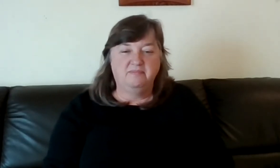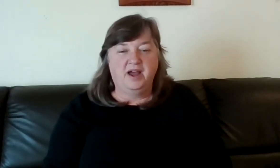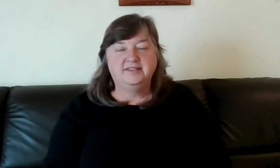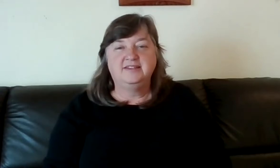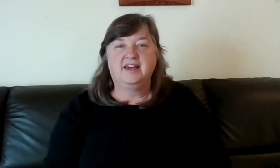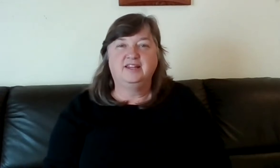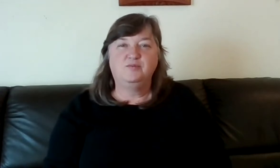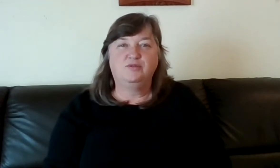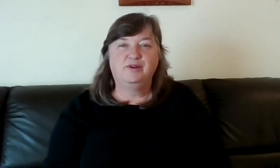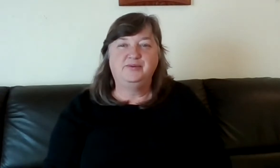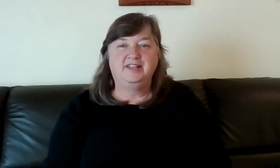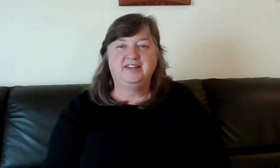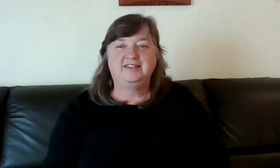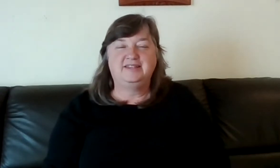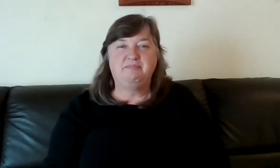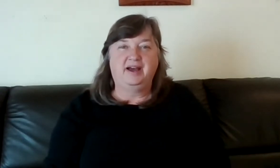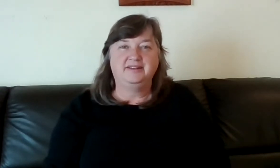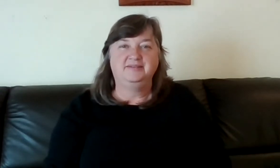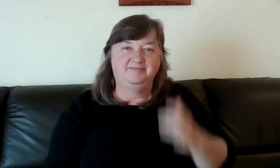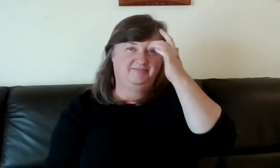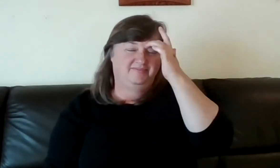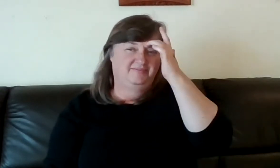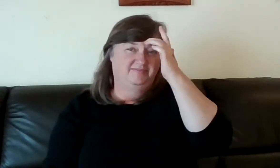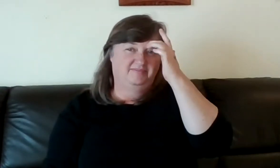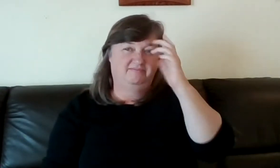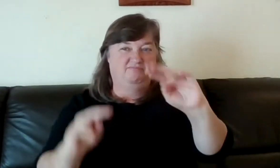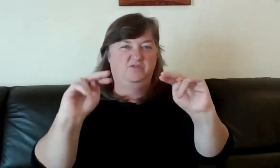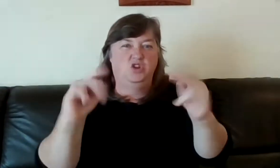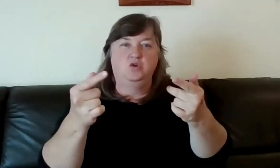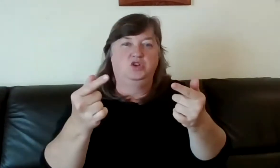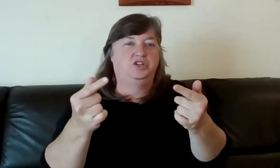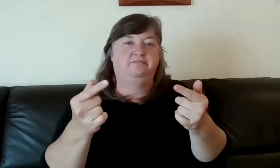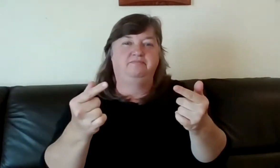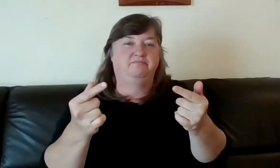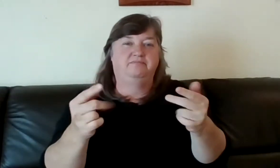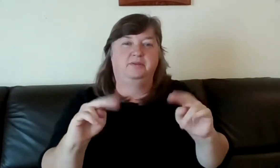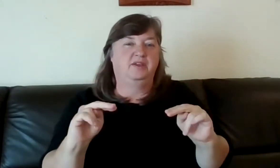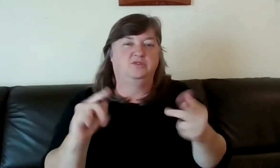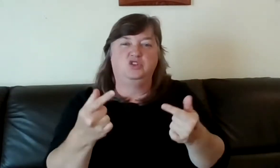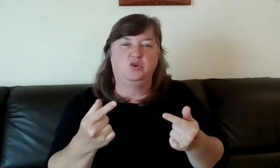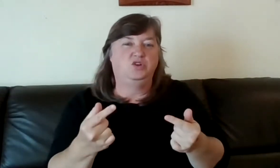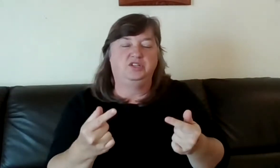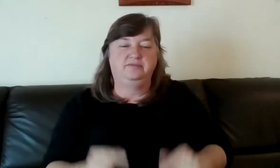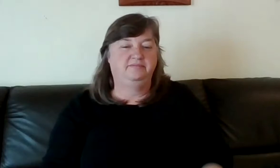I see that a little more frequently than I see bad. No good. Something was no good.